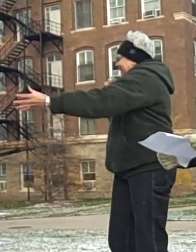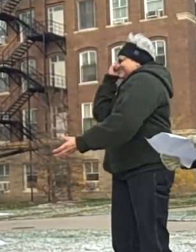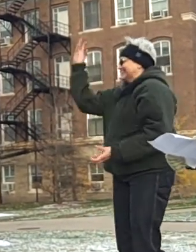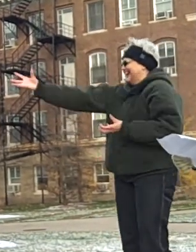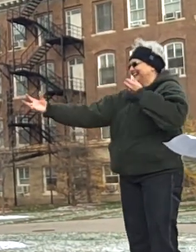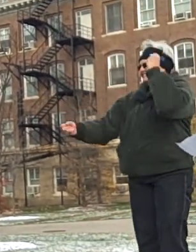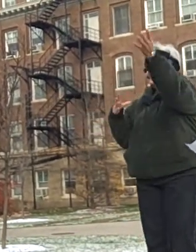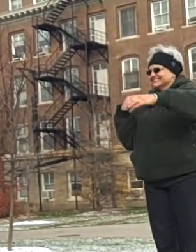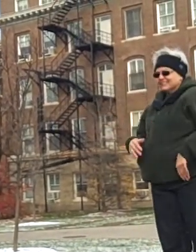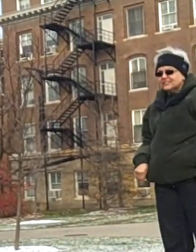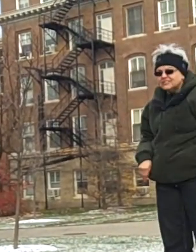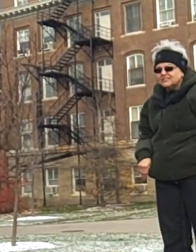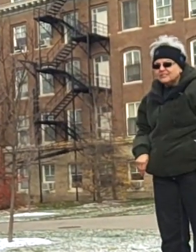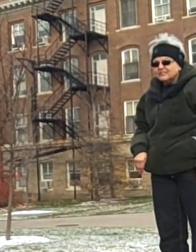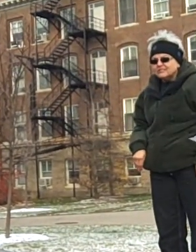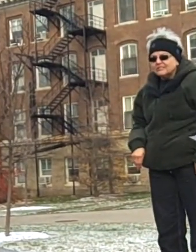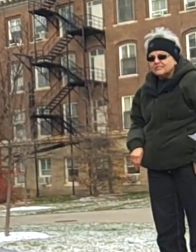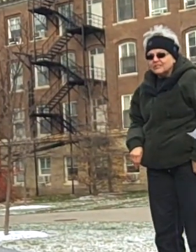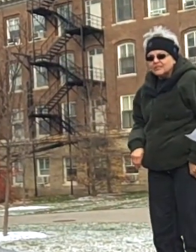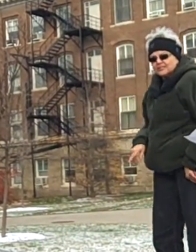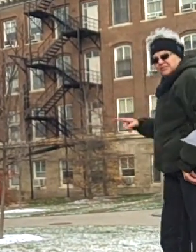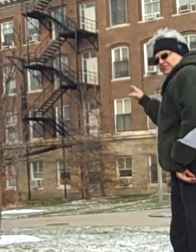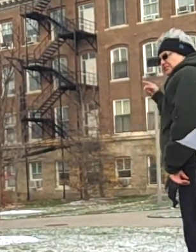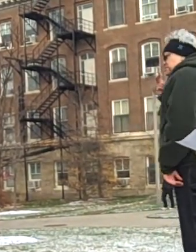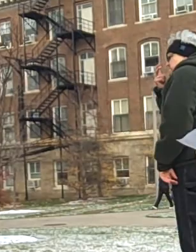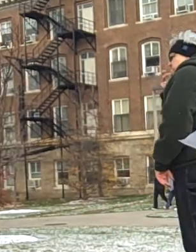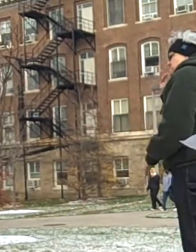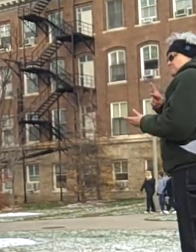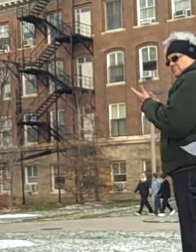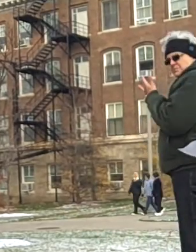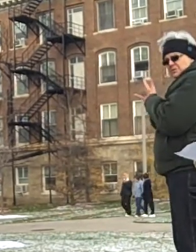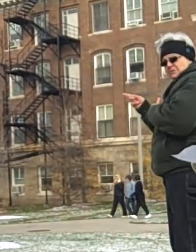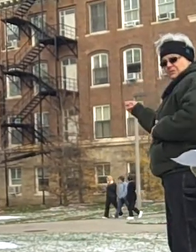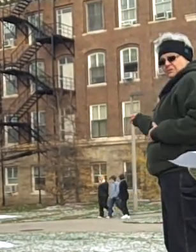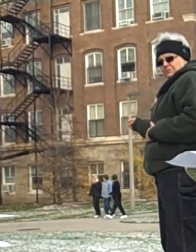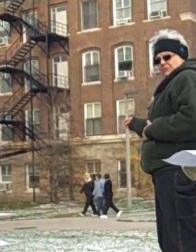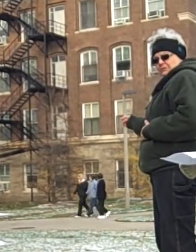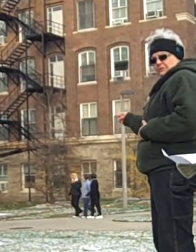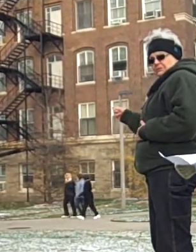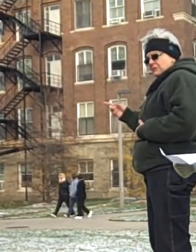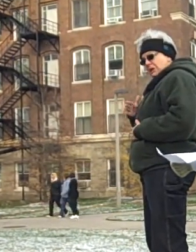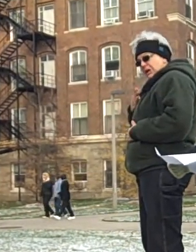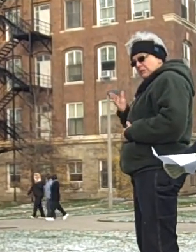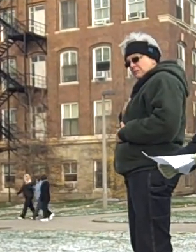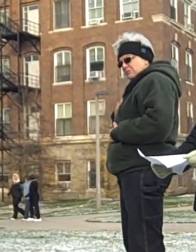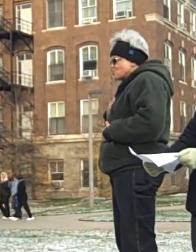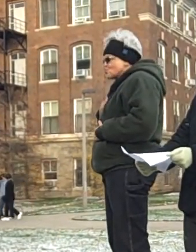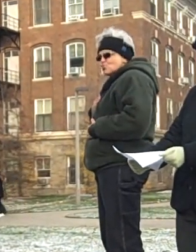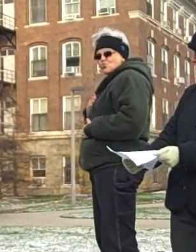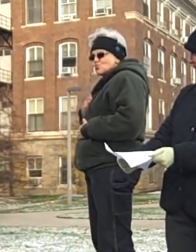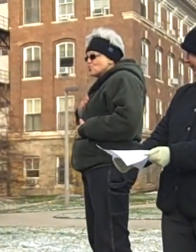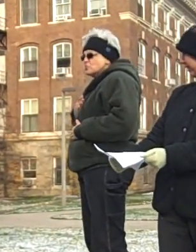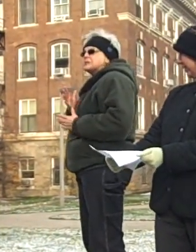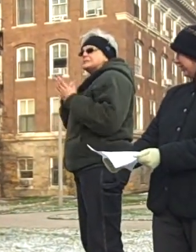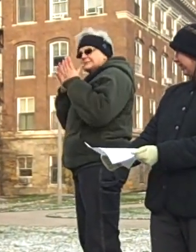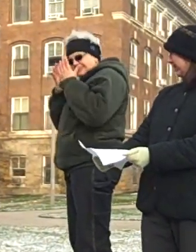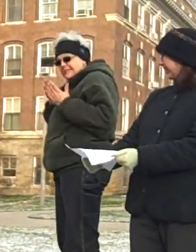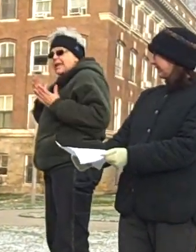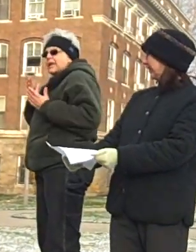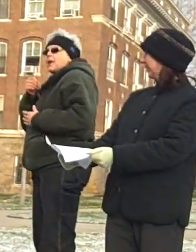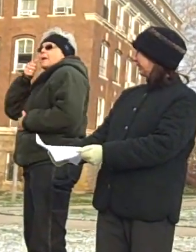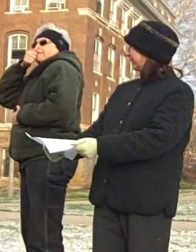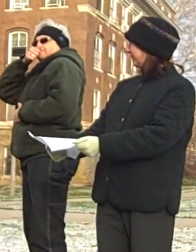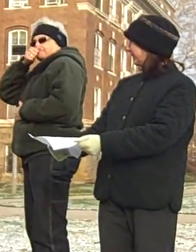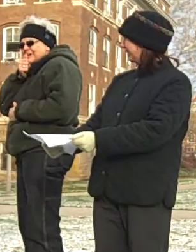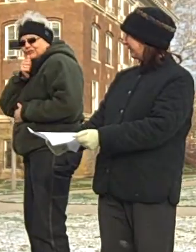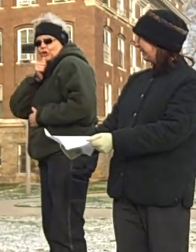happy, who were signing. And I didn't know what they were doing. I mean, in the oral program, we weren't happy.